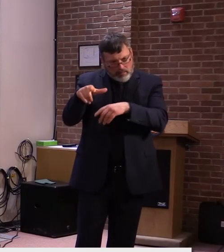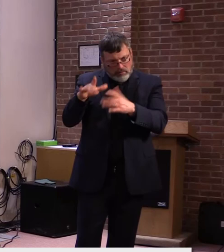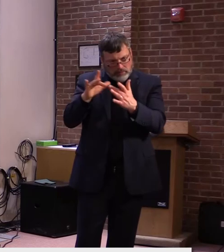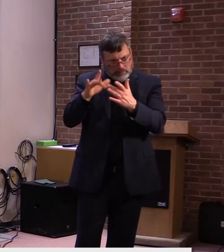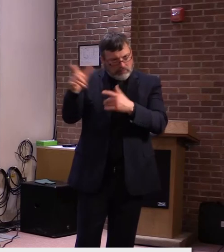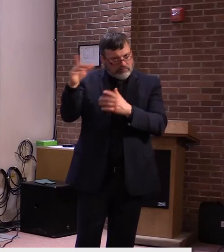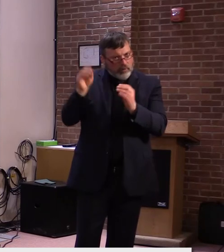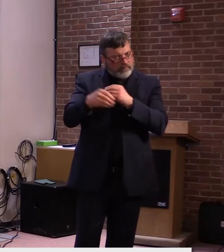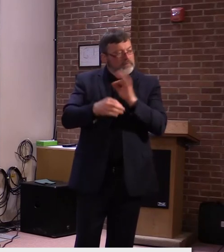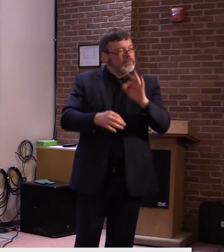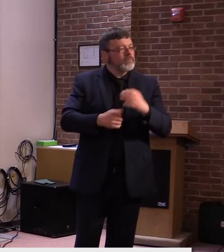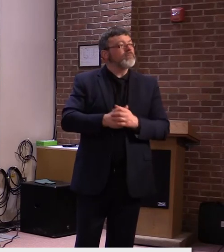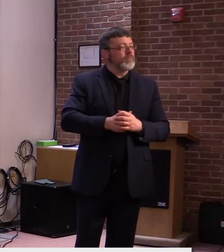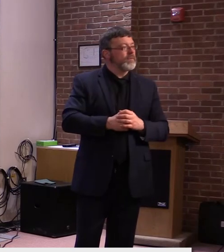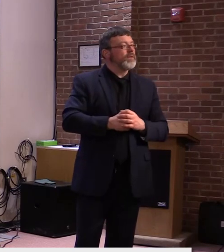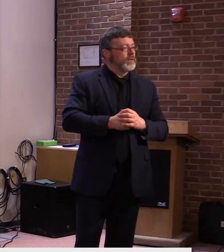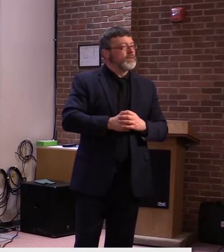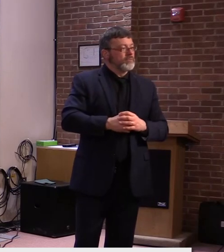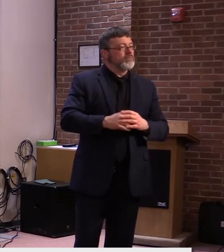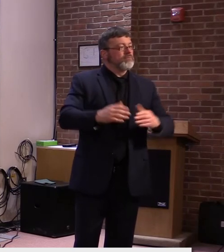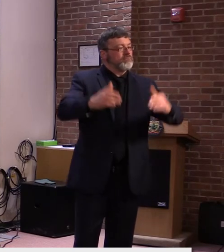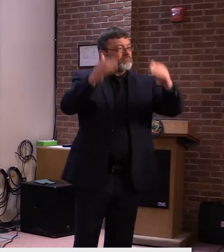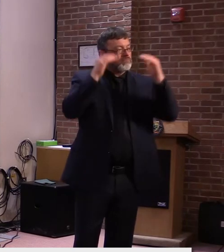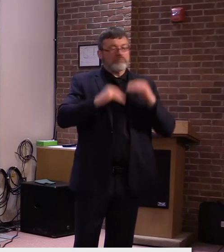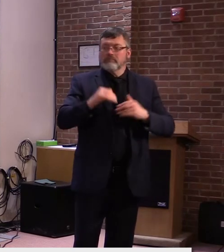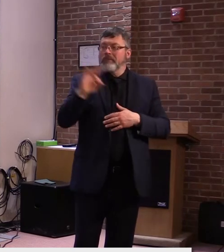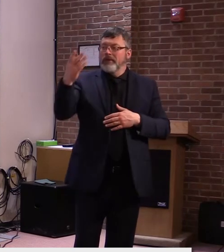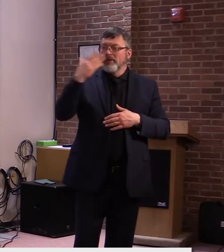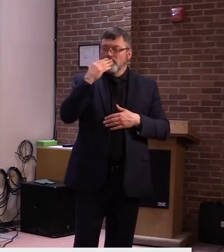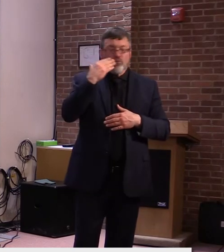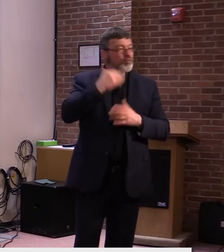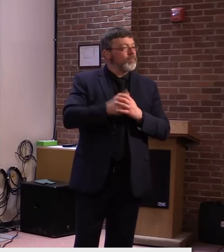conference. Greatly appreciated.